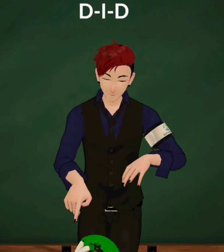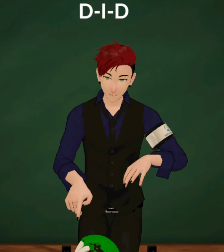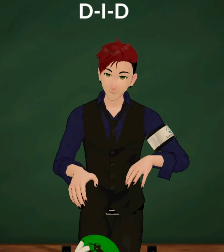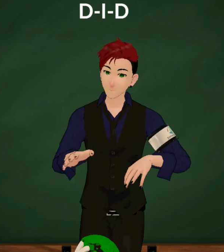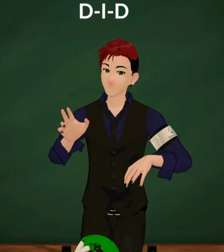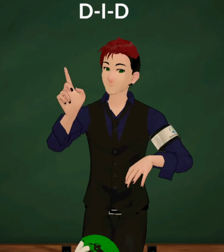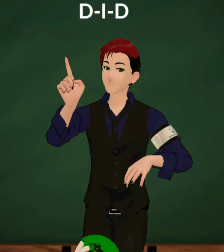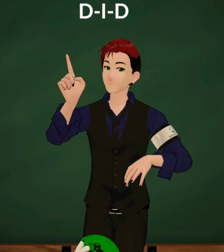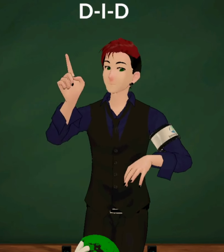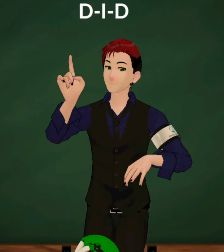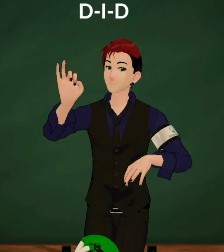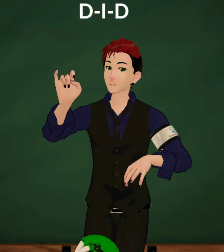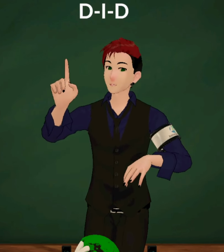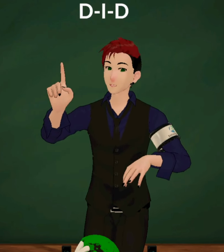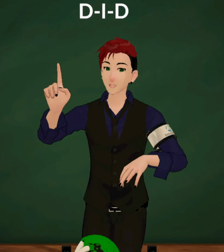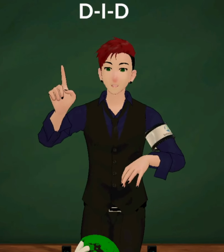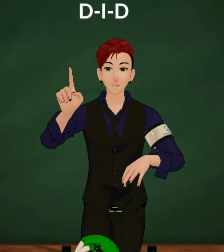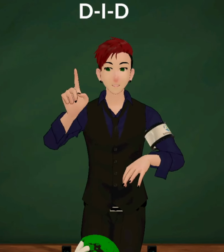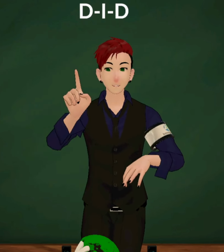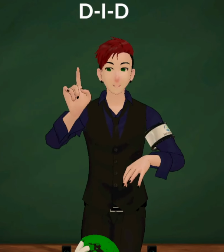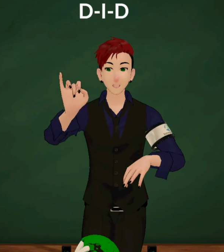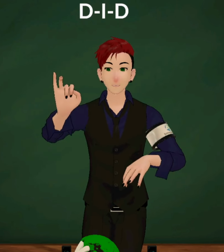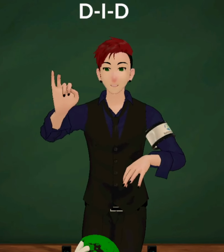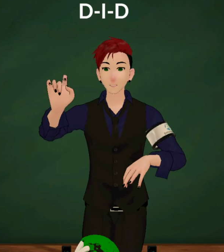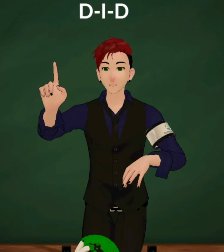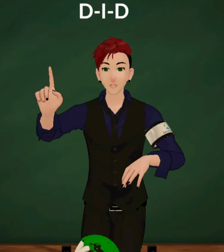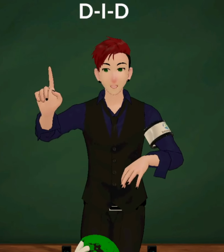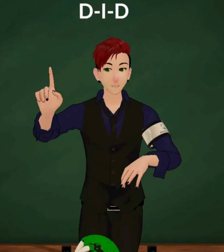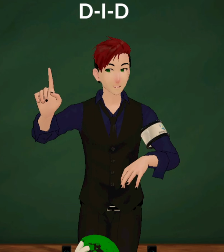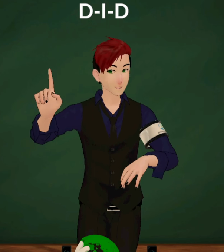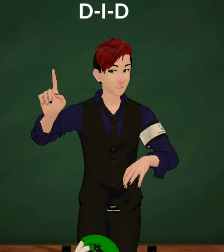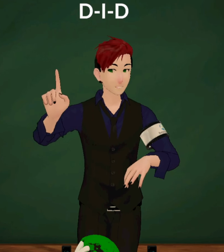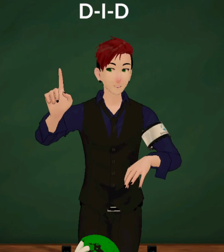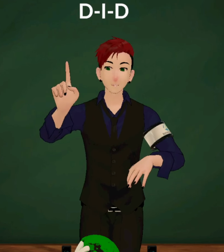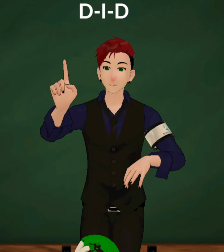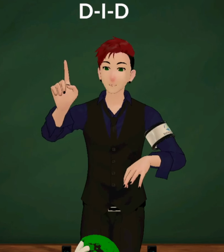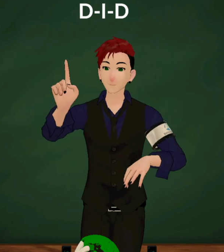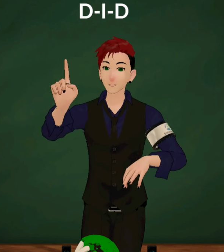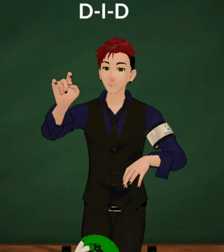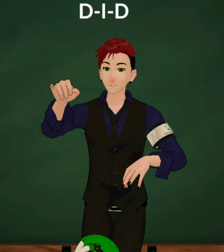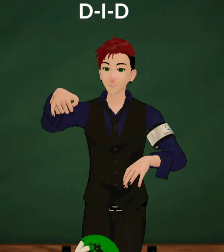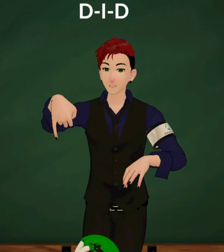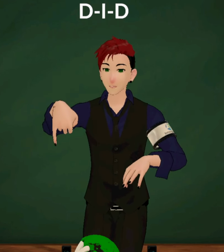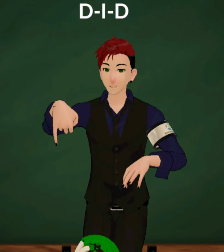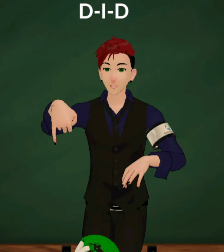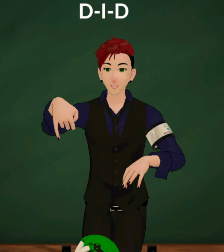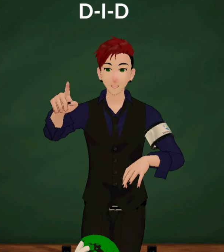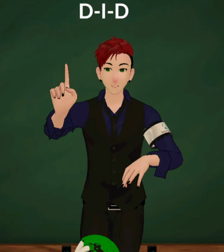that. DID is not DID here, it is DID.